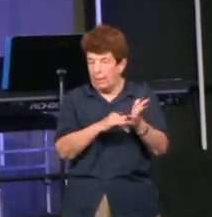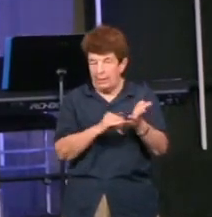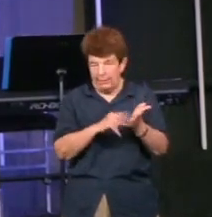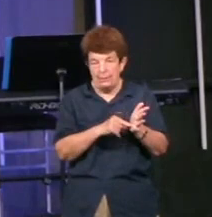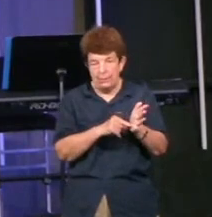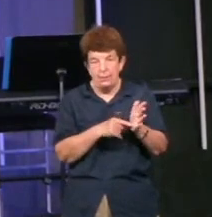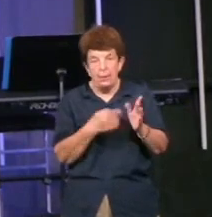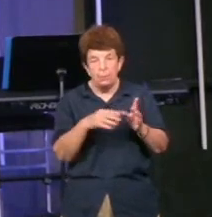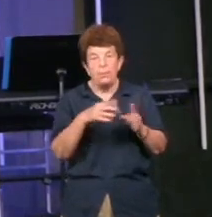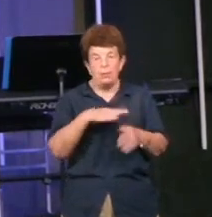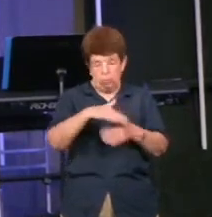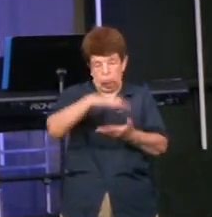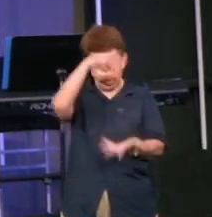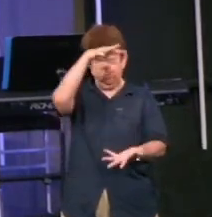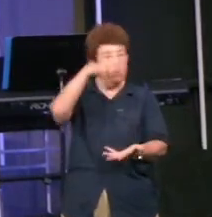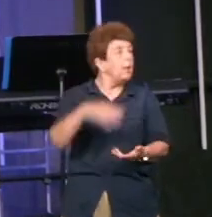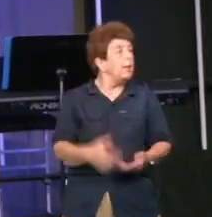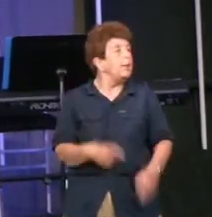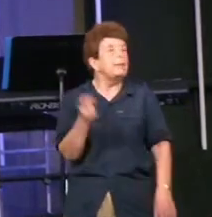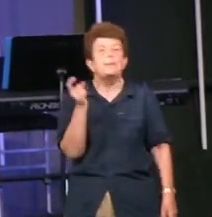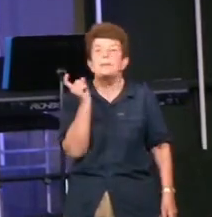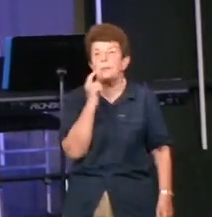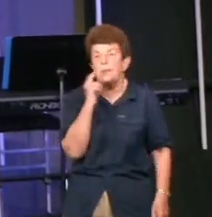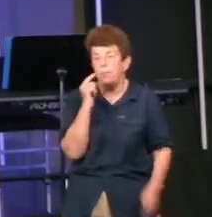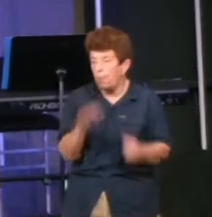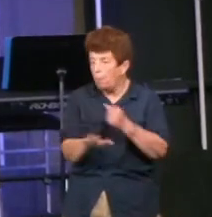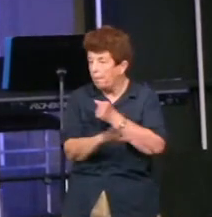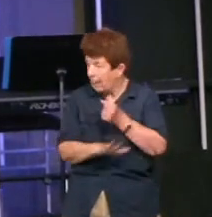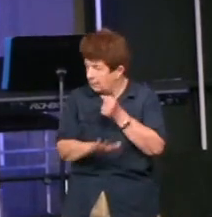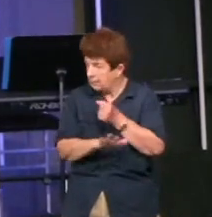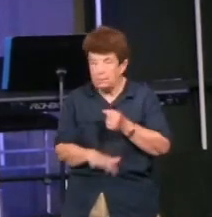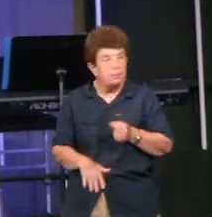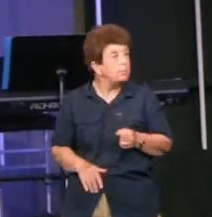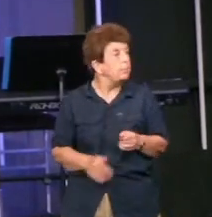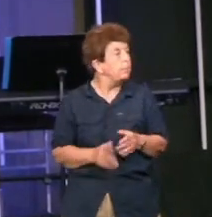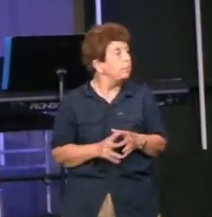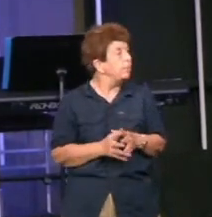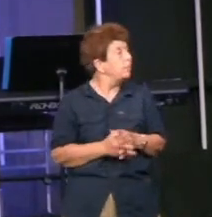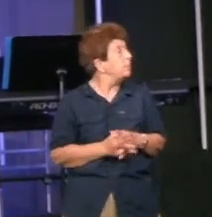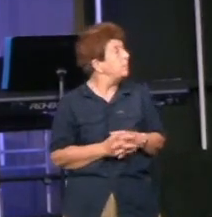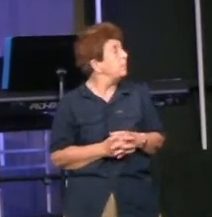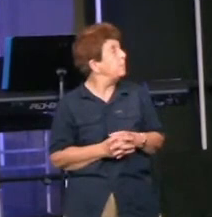puffy. It's pretty simple, pretty basic there.